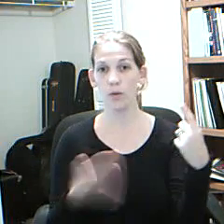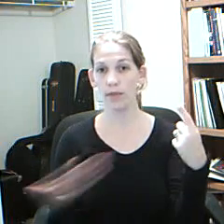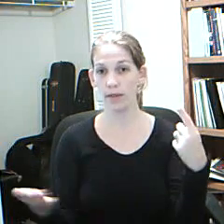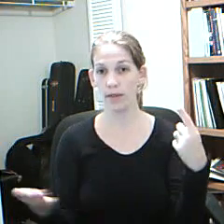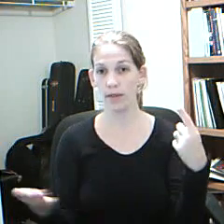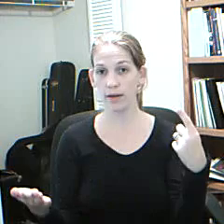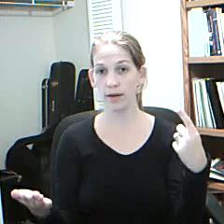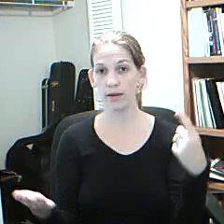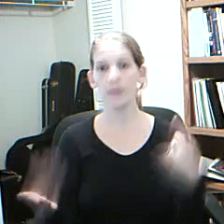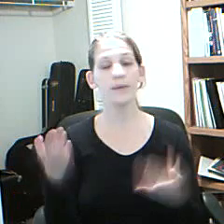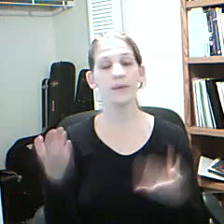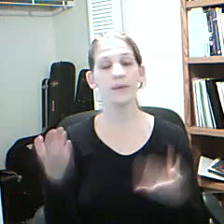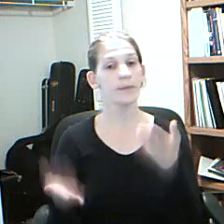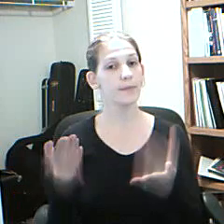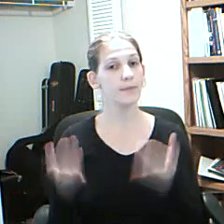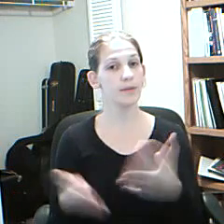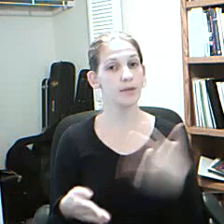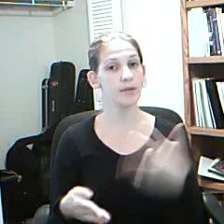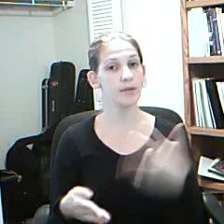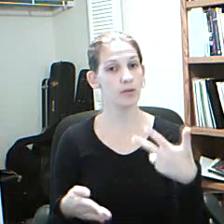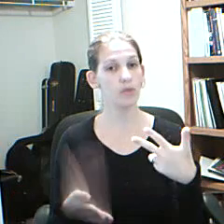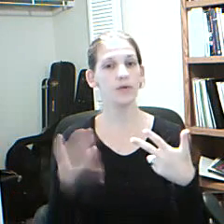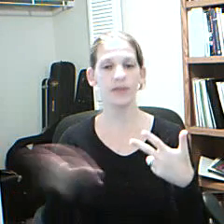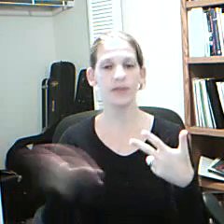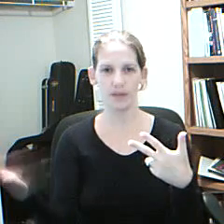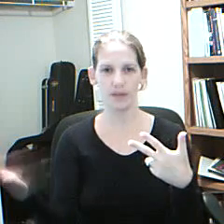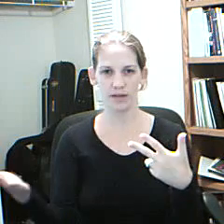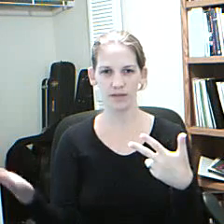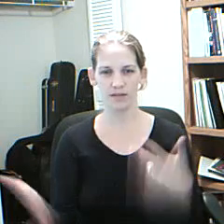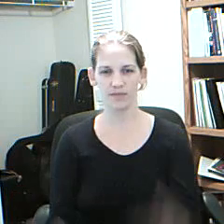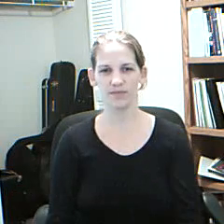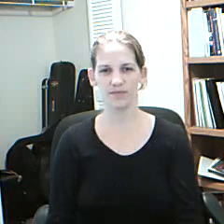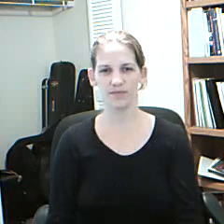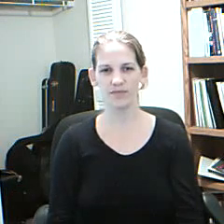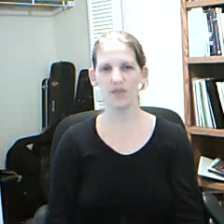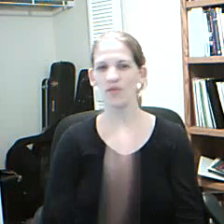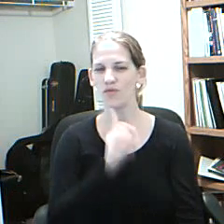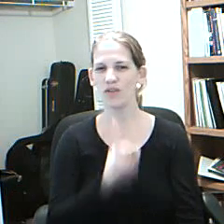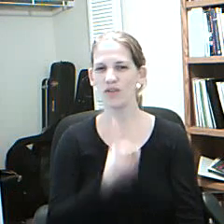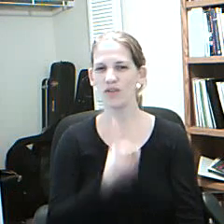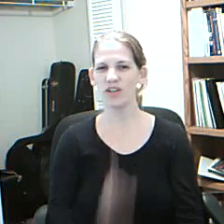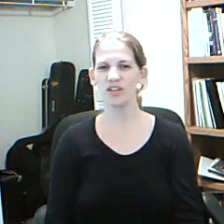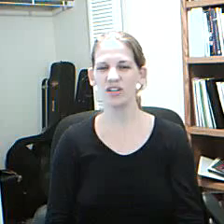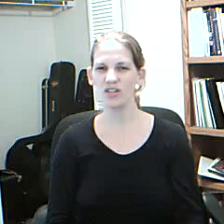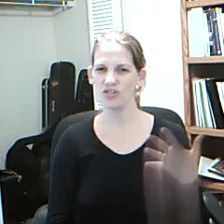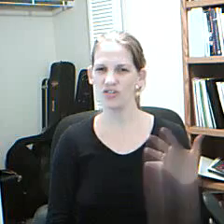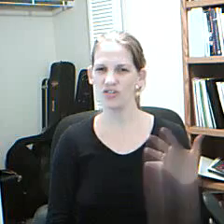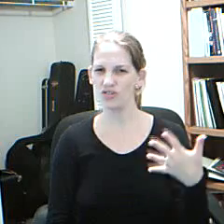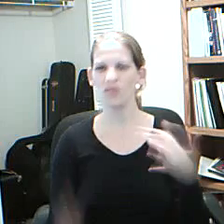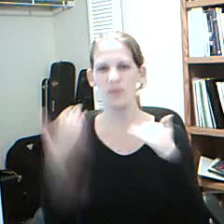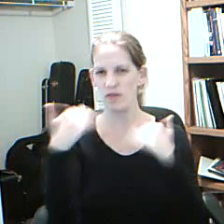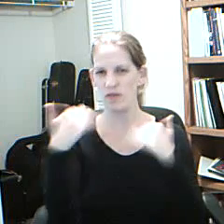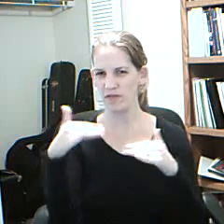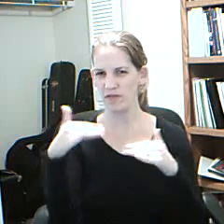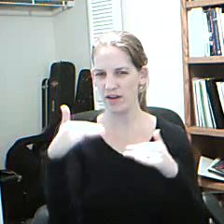it really shouldn't be any more than 5, and sit down and set some